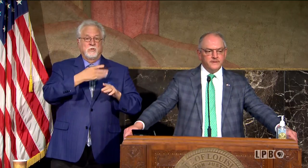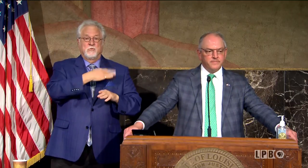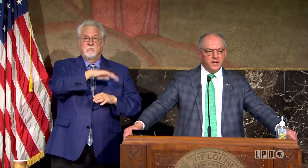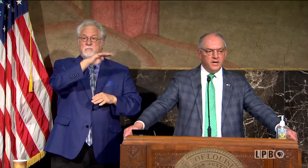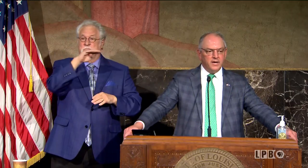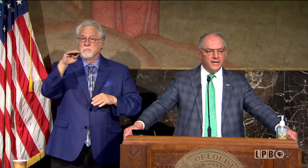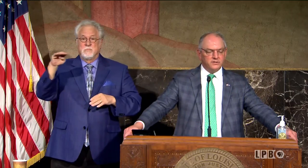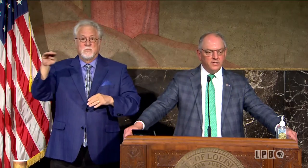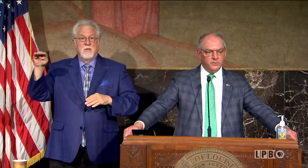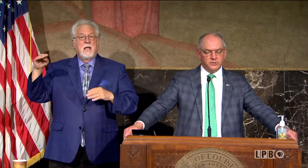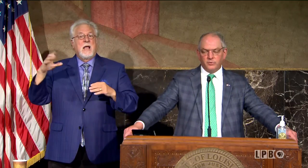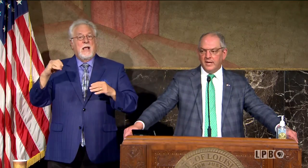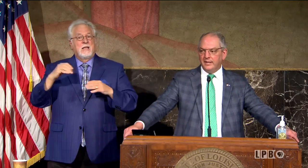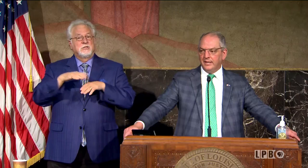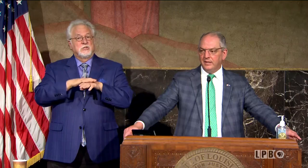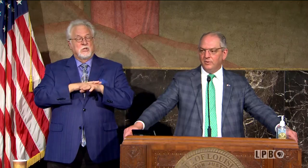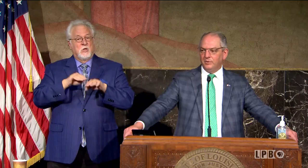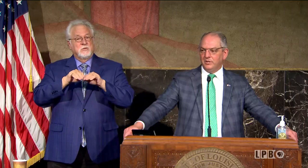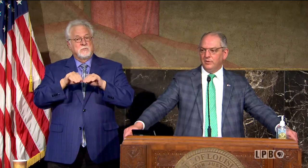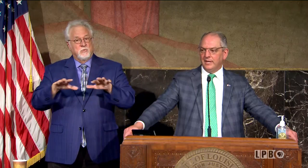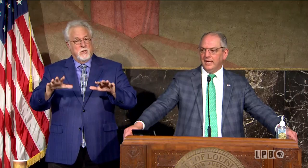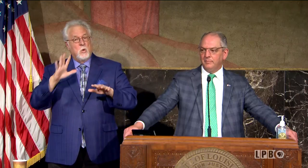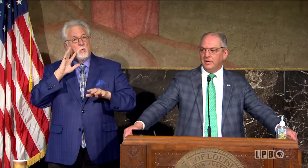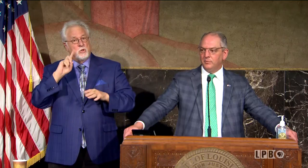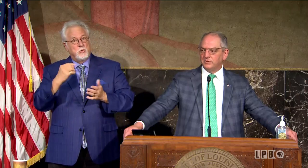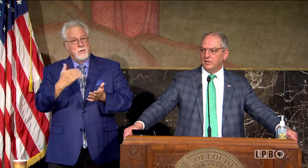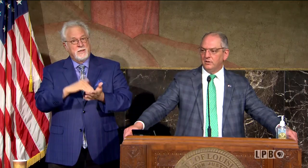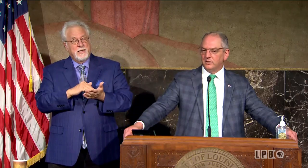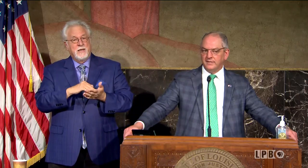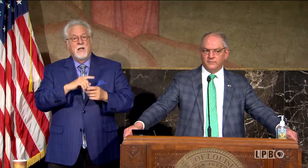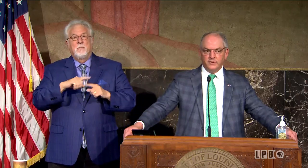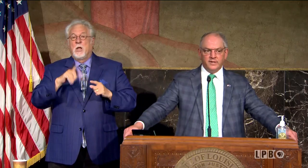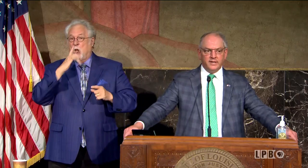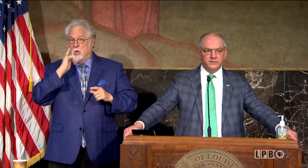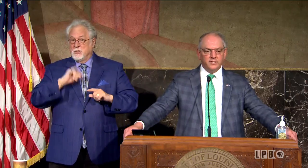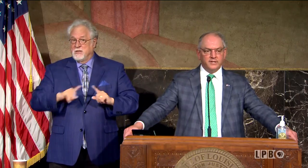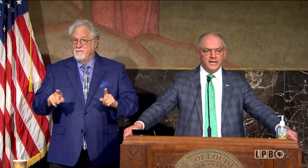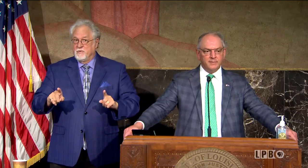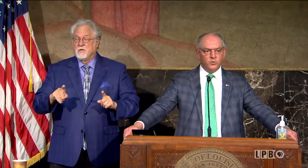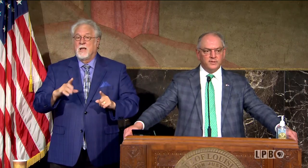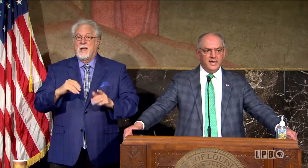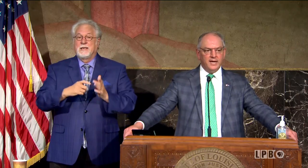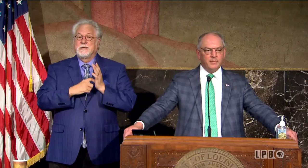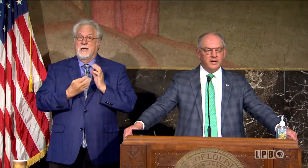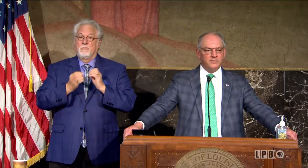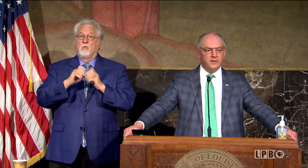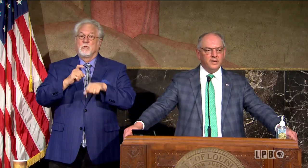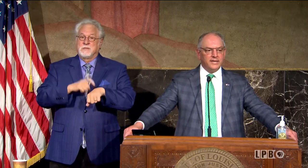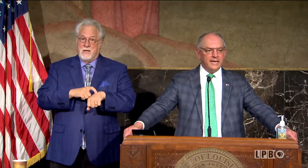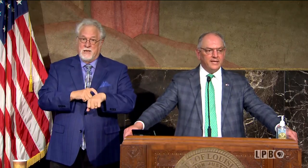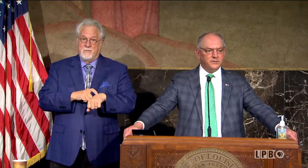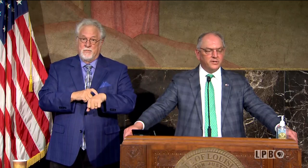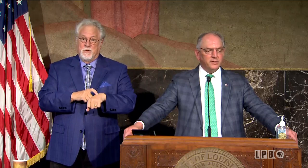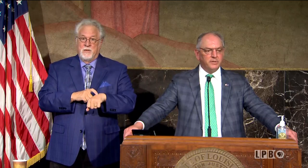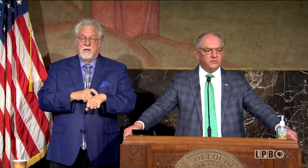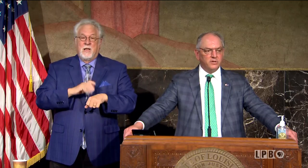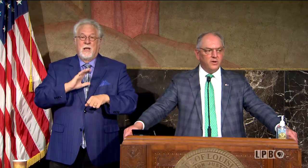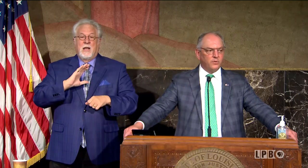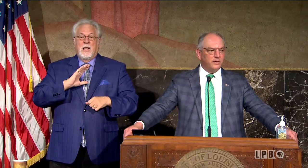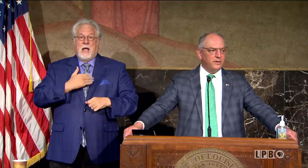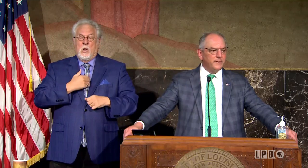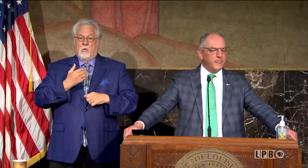curve and slow the spread, and that we would do it again, but it was going to look different, and it's going to take more time, and our gains are going